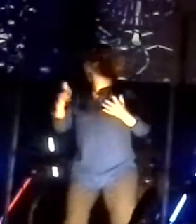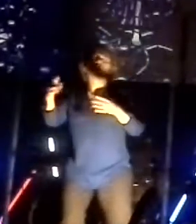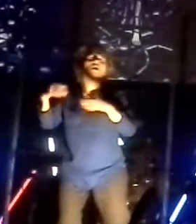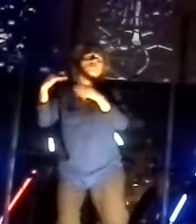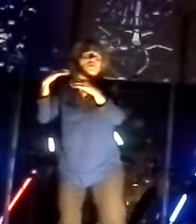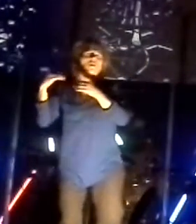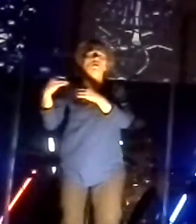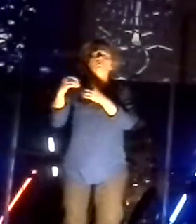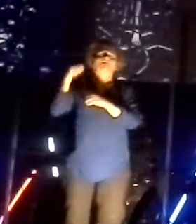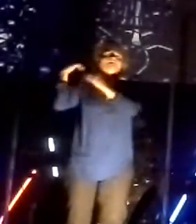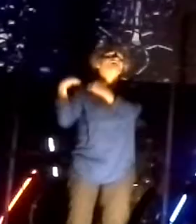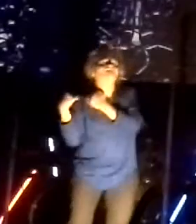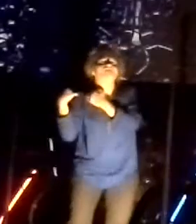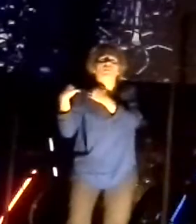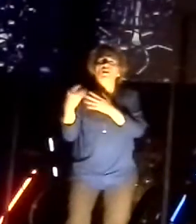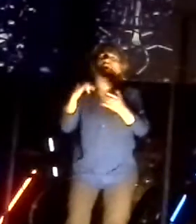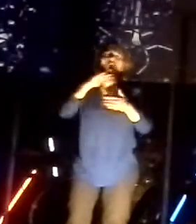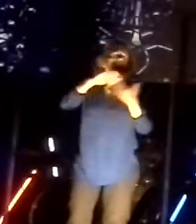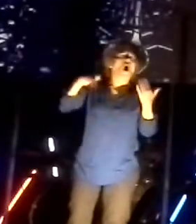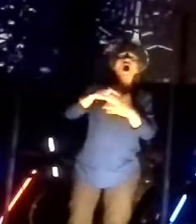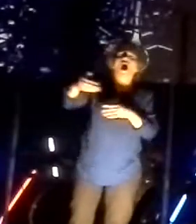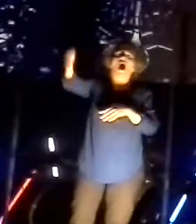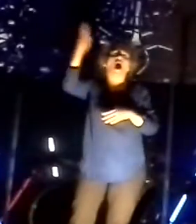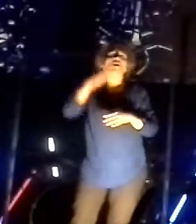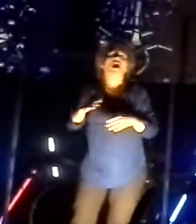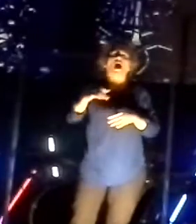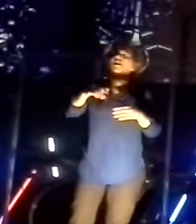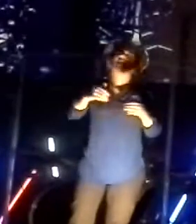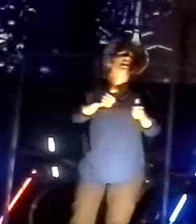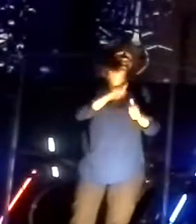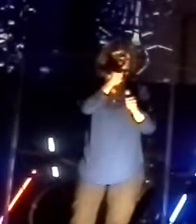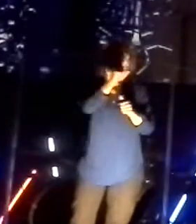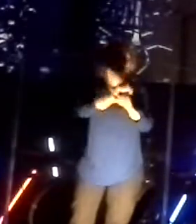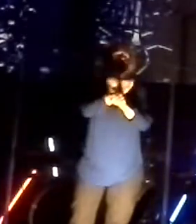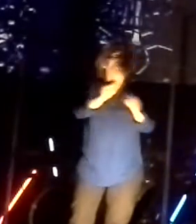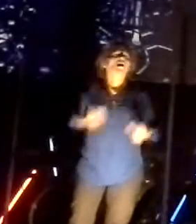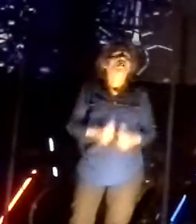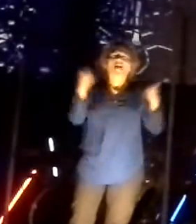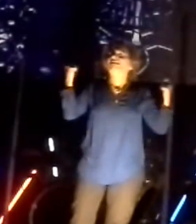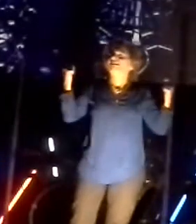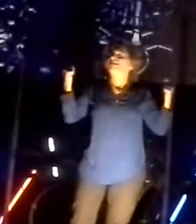you look for the living amongst the dead? Our God is alive.